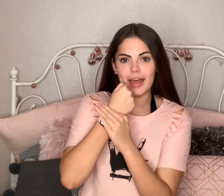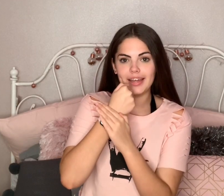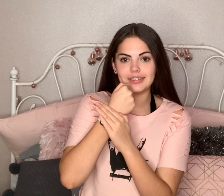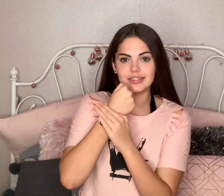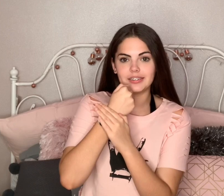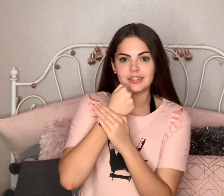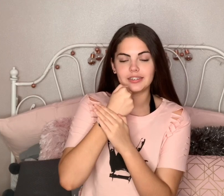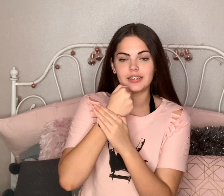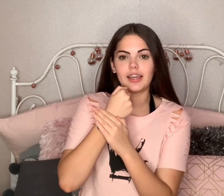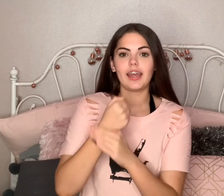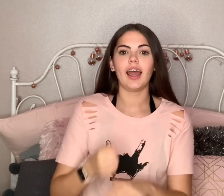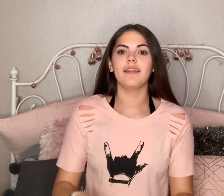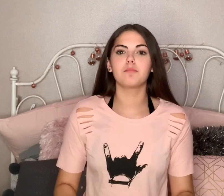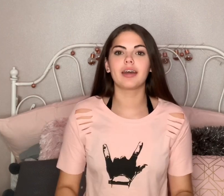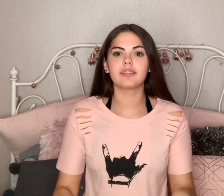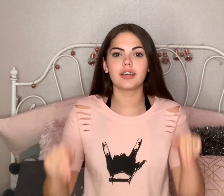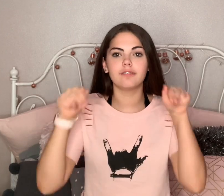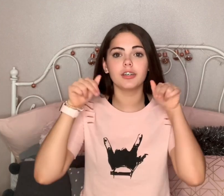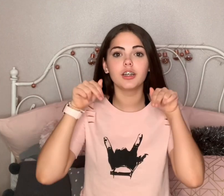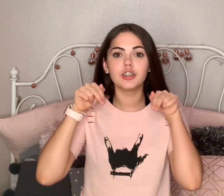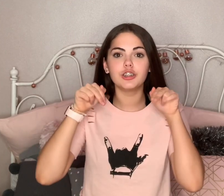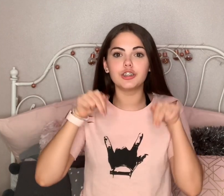Pet. And then we have the sign for dog.